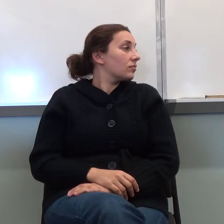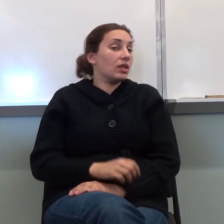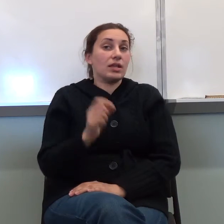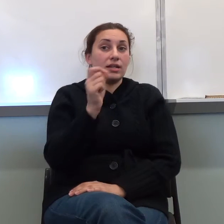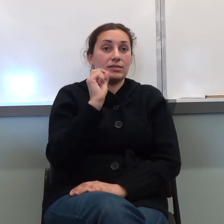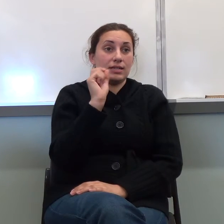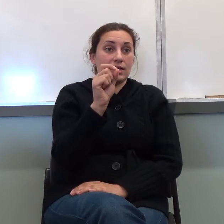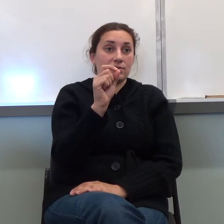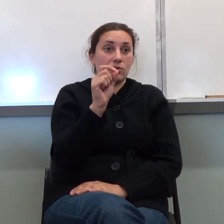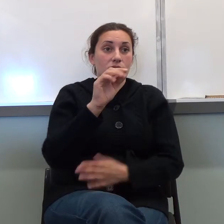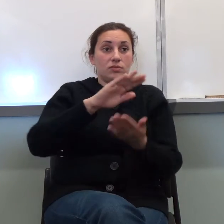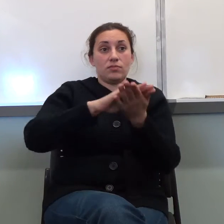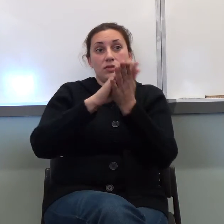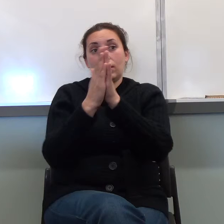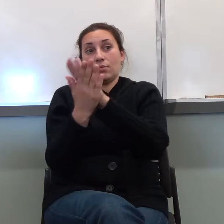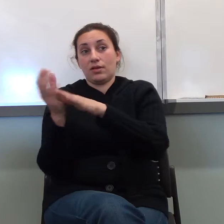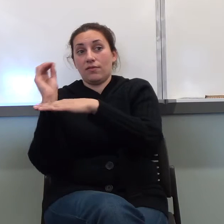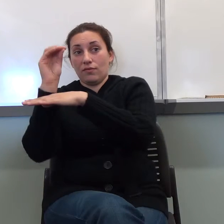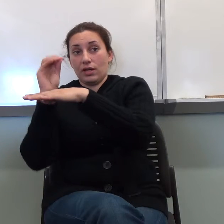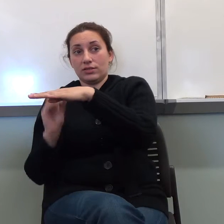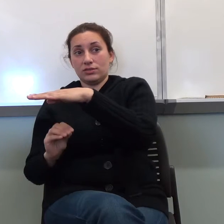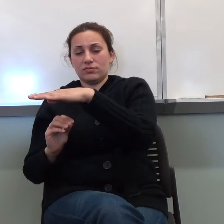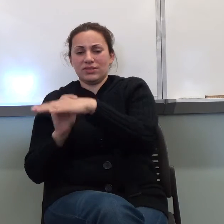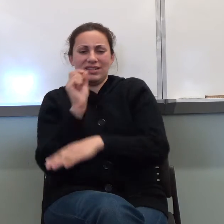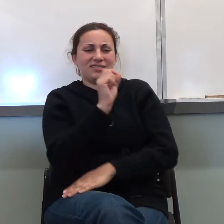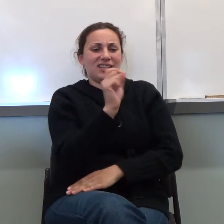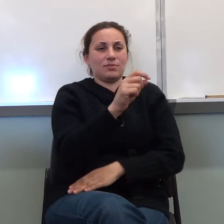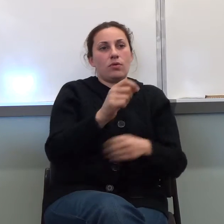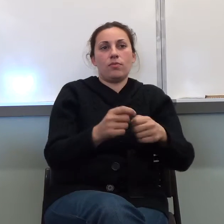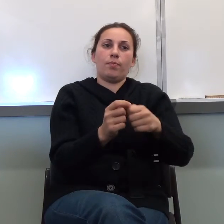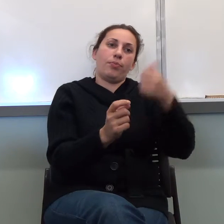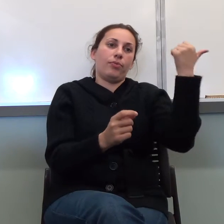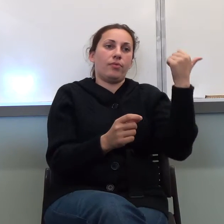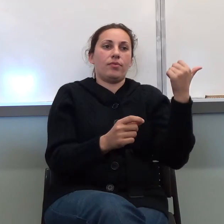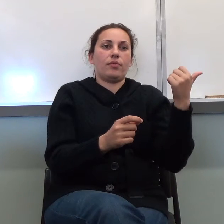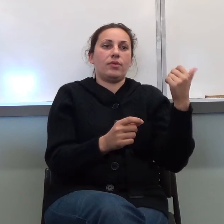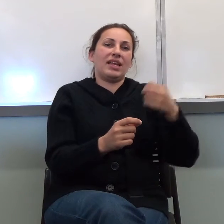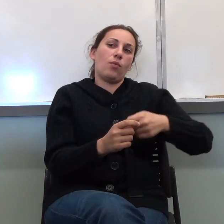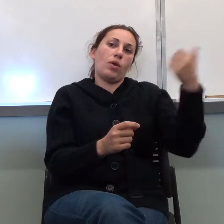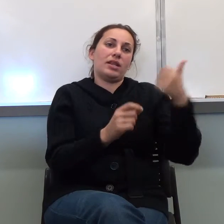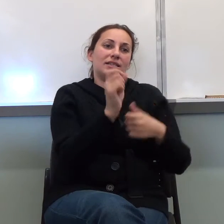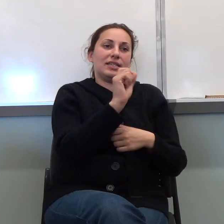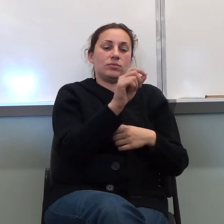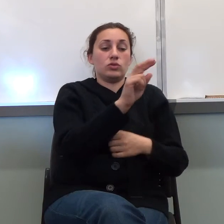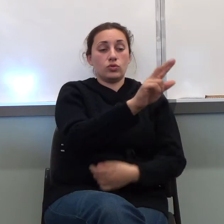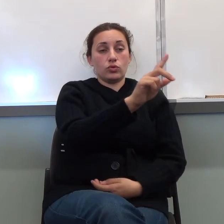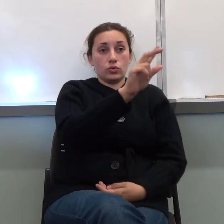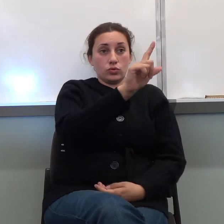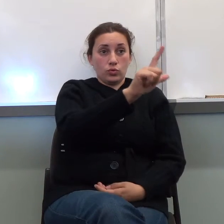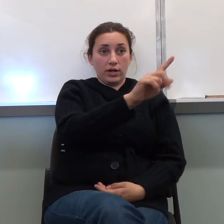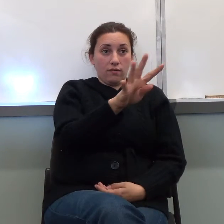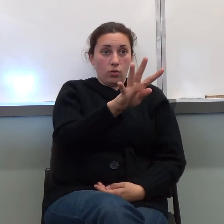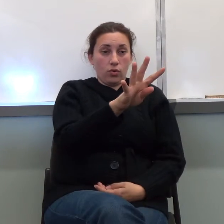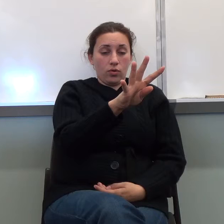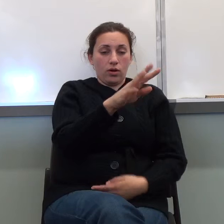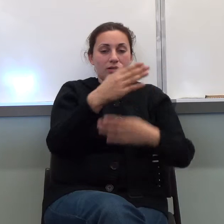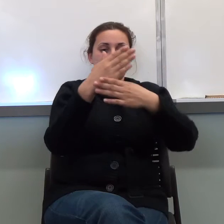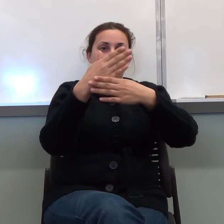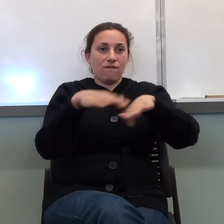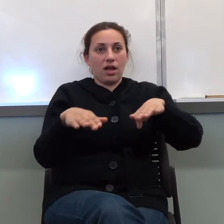to a fraction, forget the decimal point there, and just write it as 24, and then divide by the power of 10